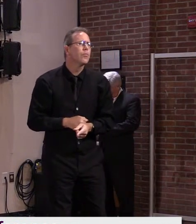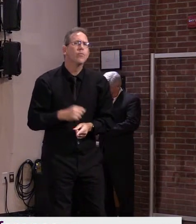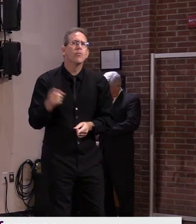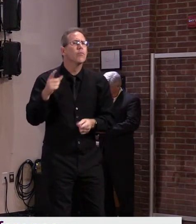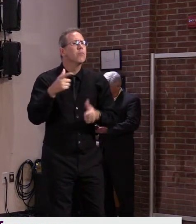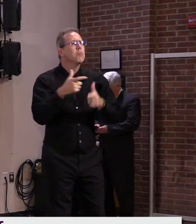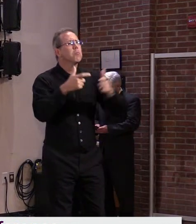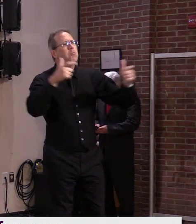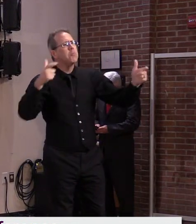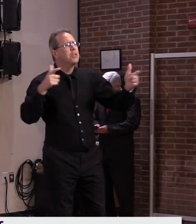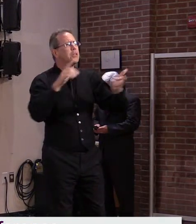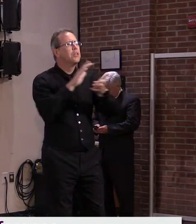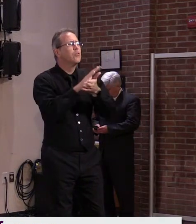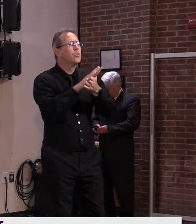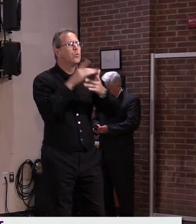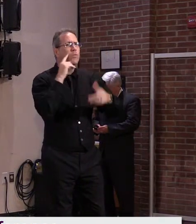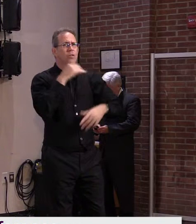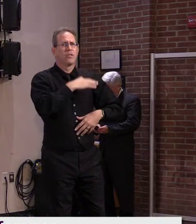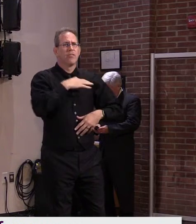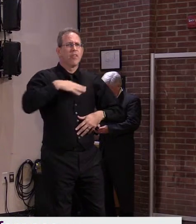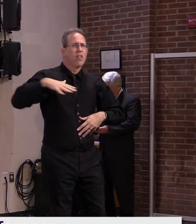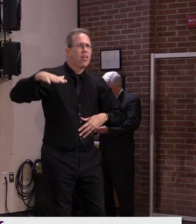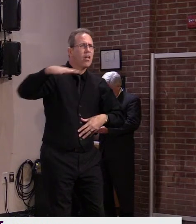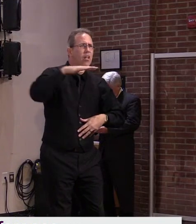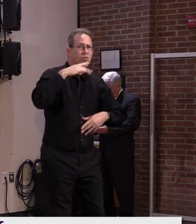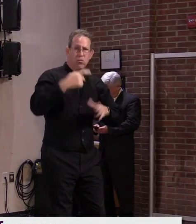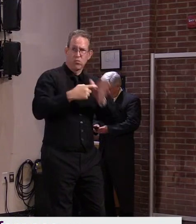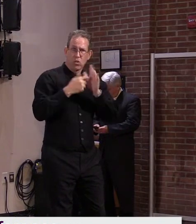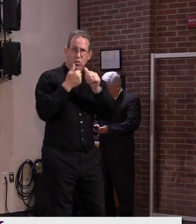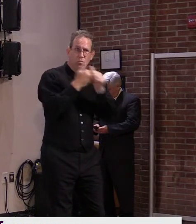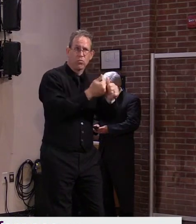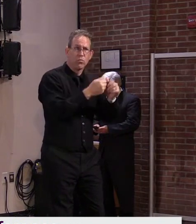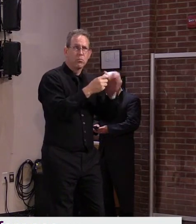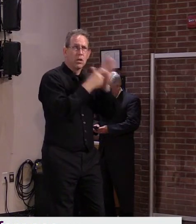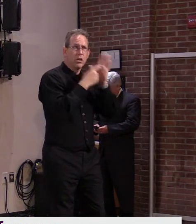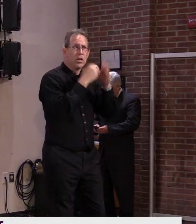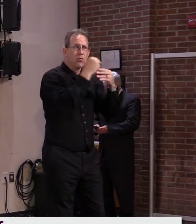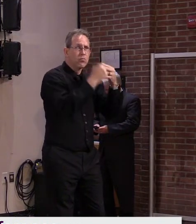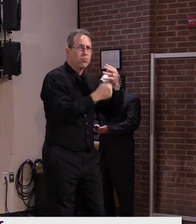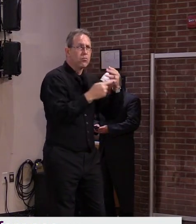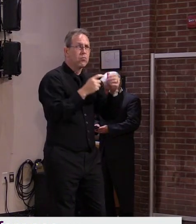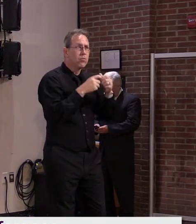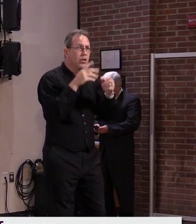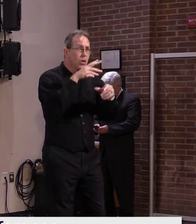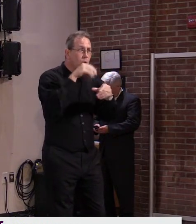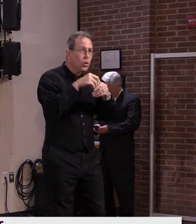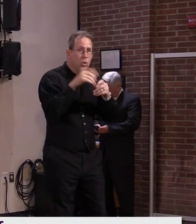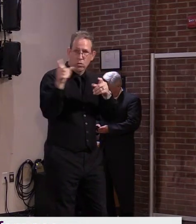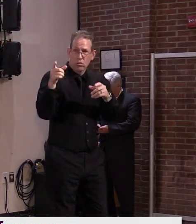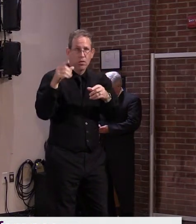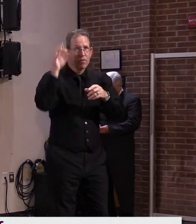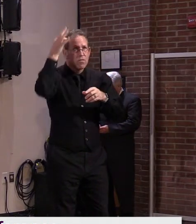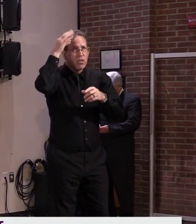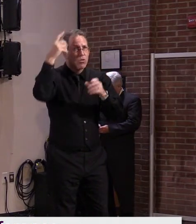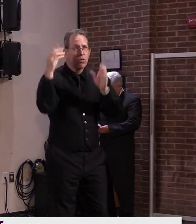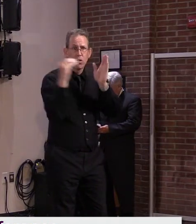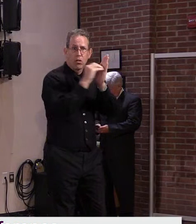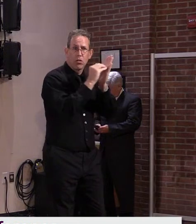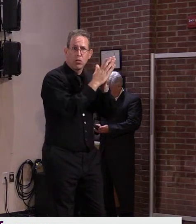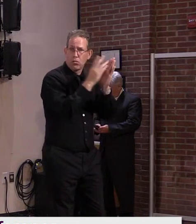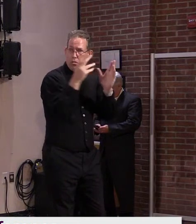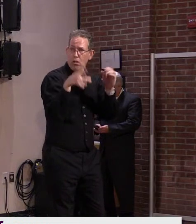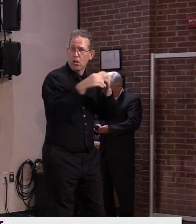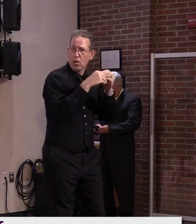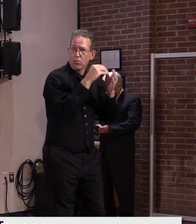Are we still waiting to see what the exact language of the rule looks like? Yeah, last week I was discussing the emergency